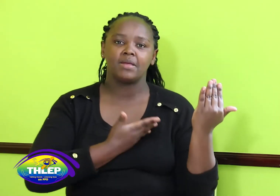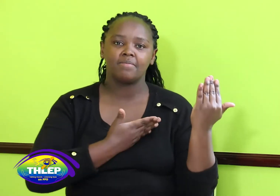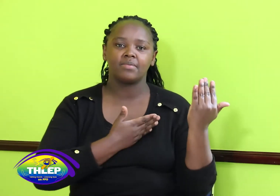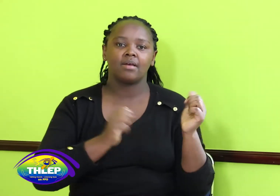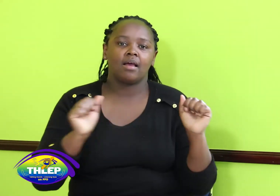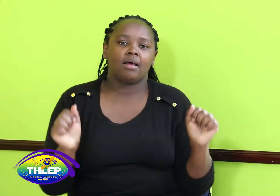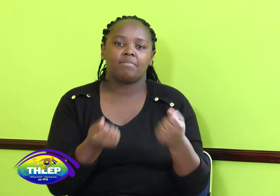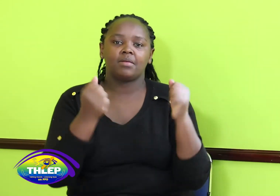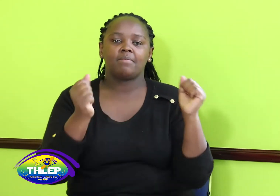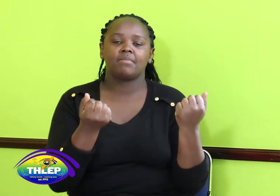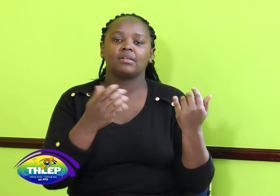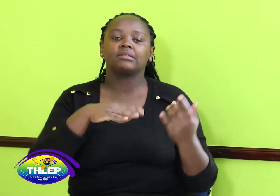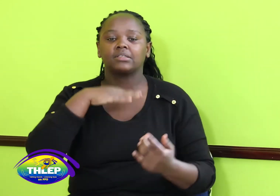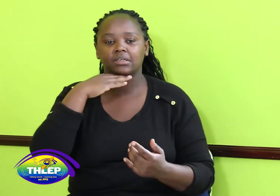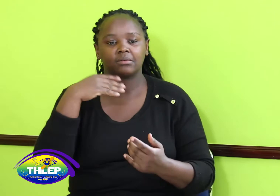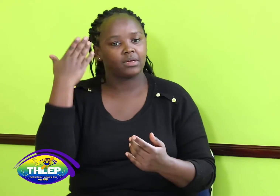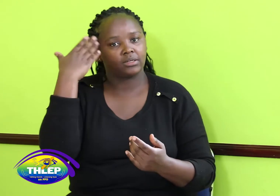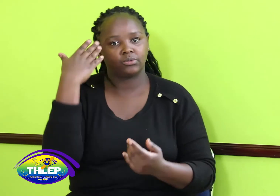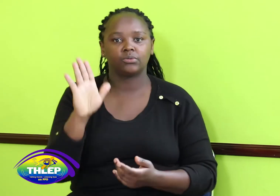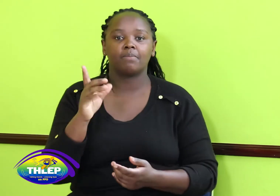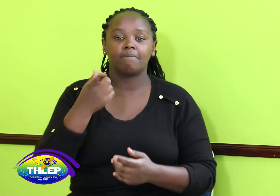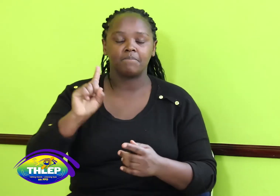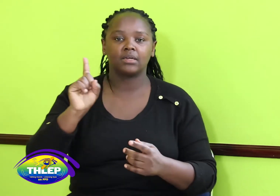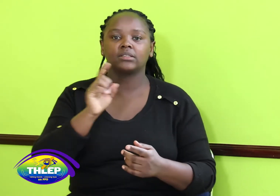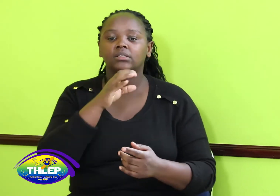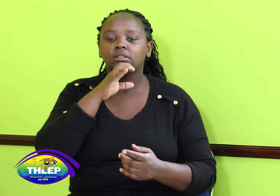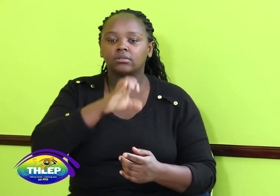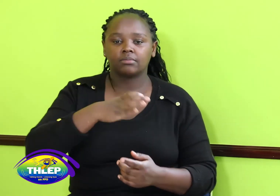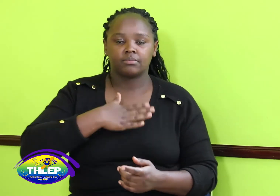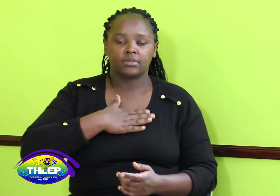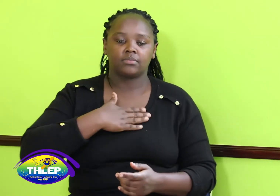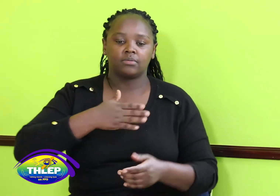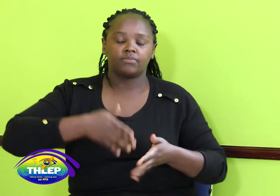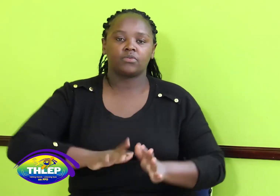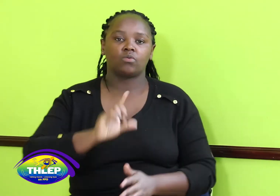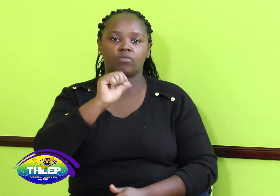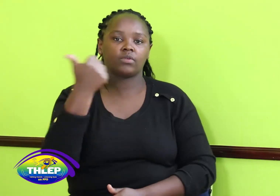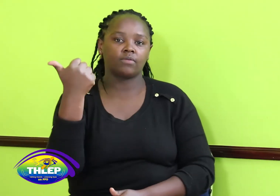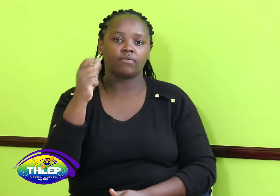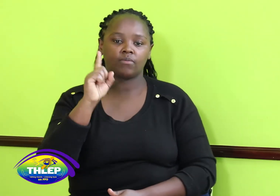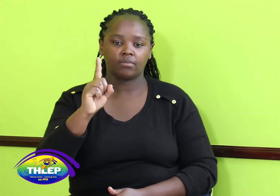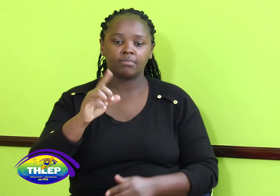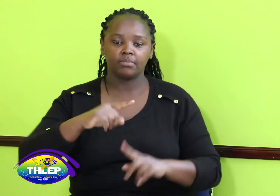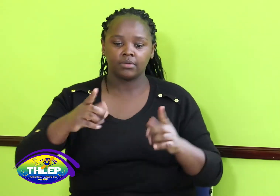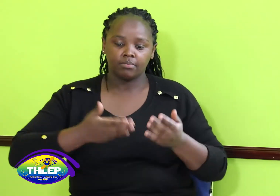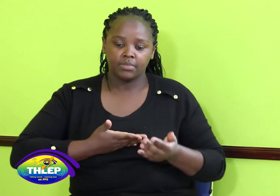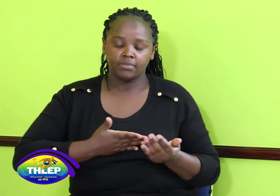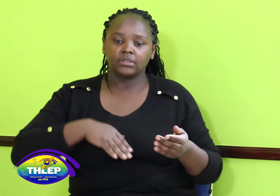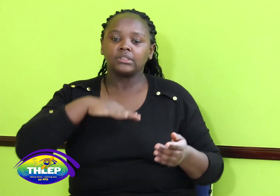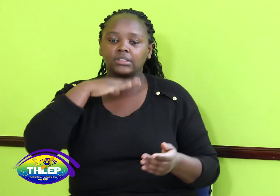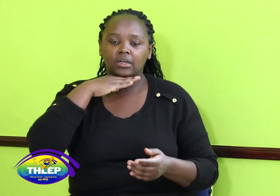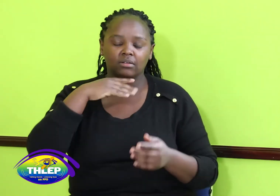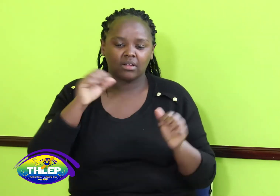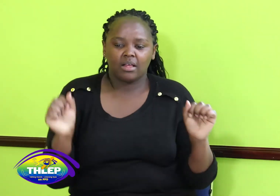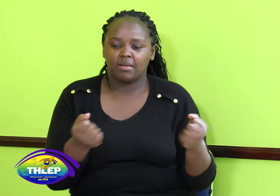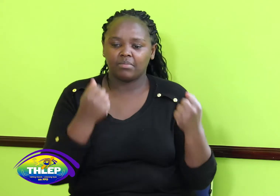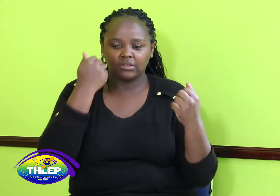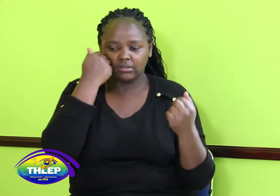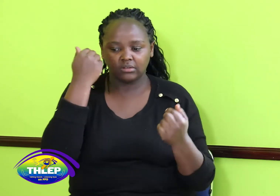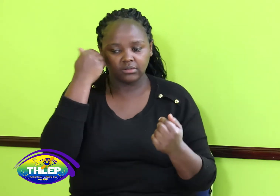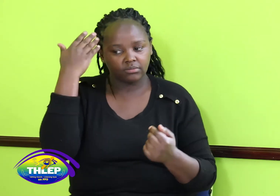And have a child. But my firstborn son is there, but my